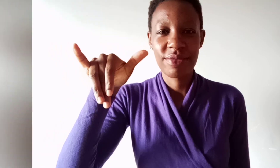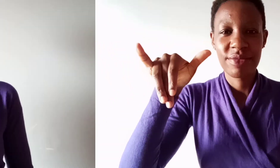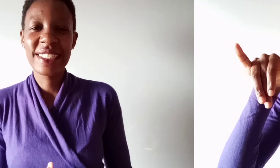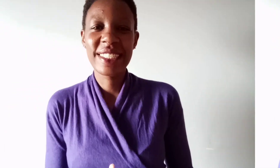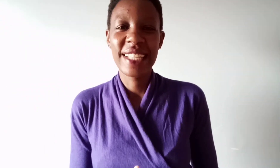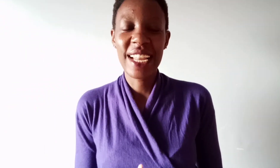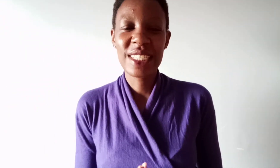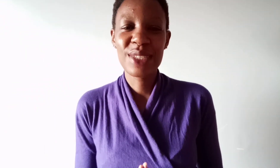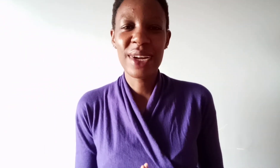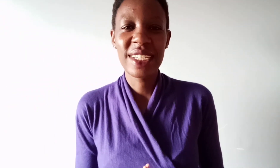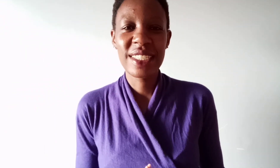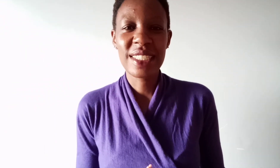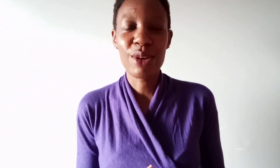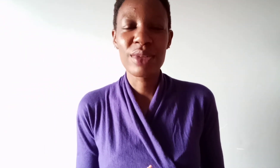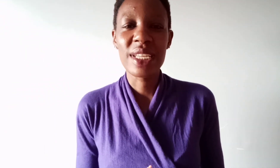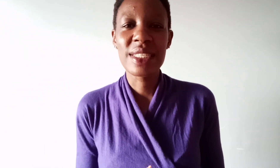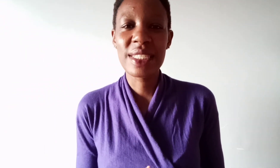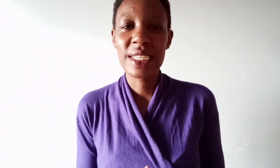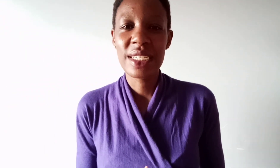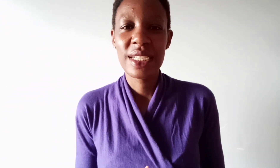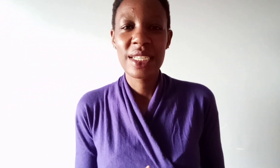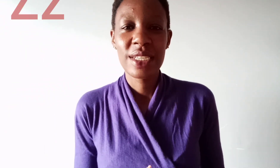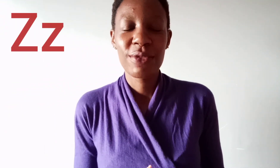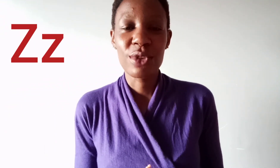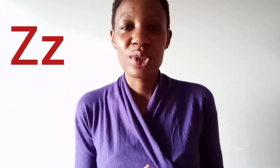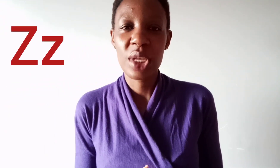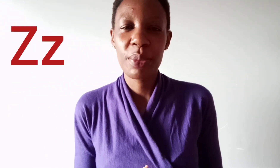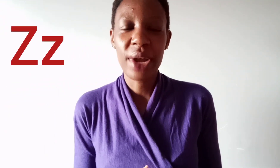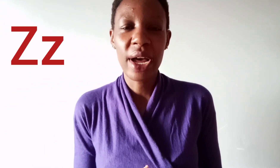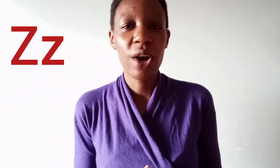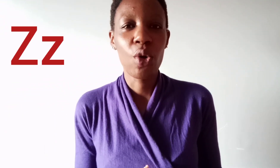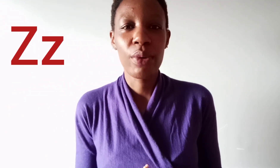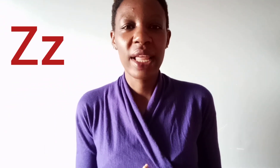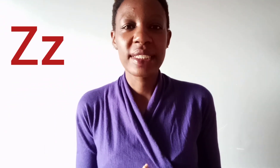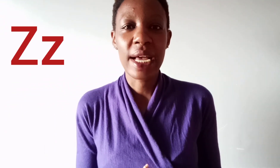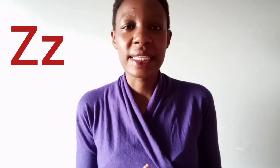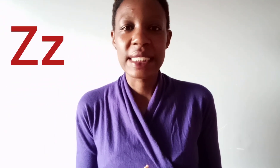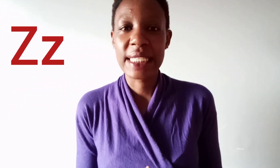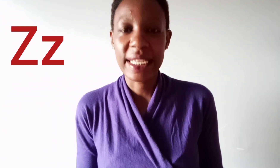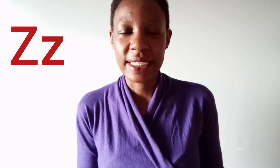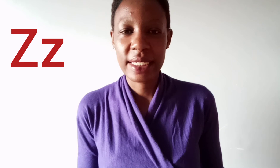Next, the last one is sound Z for zebra or letter Z.